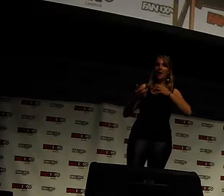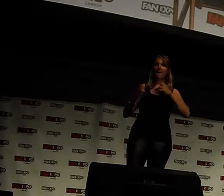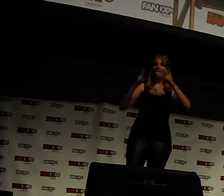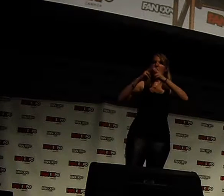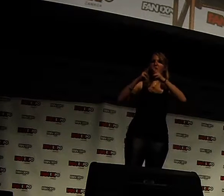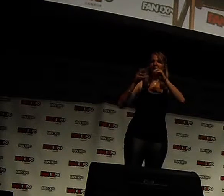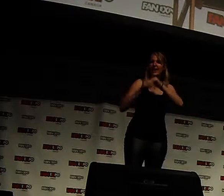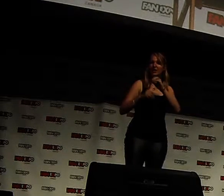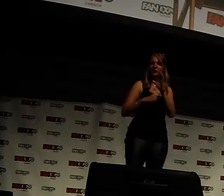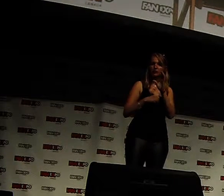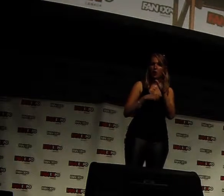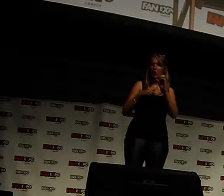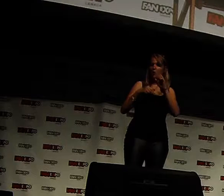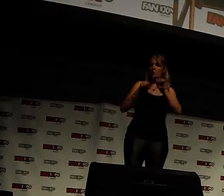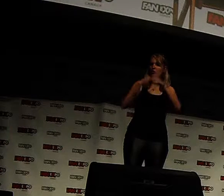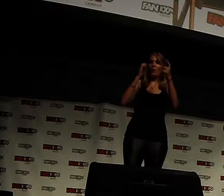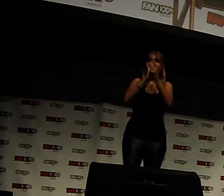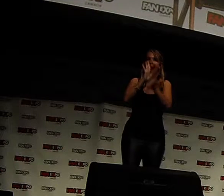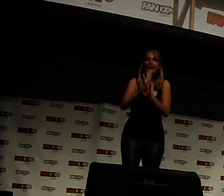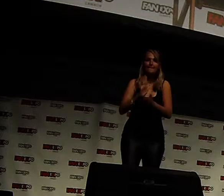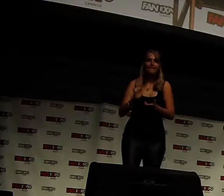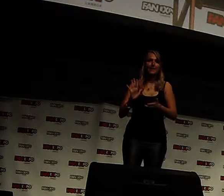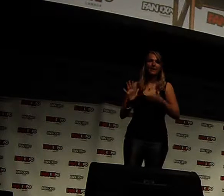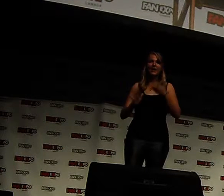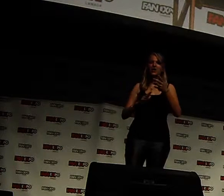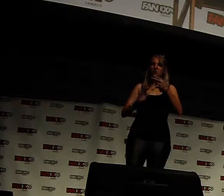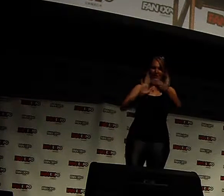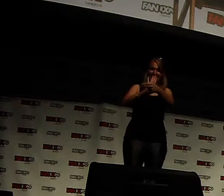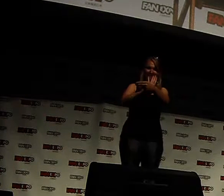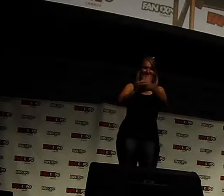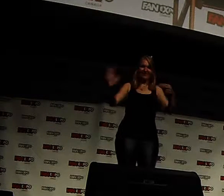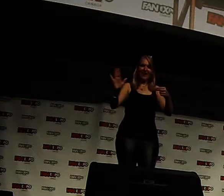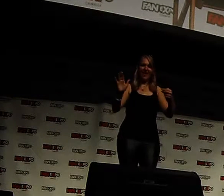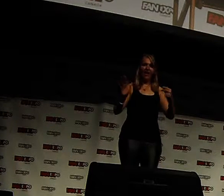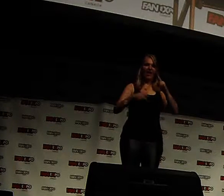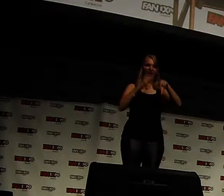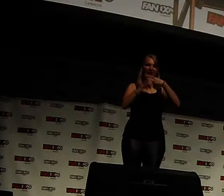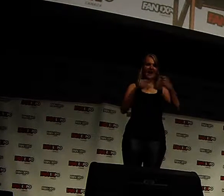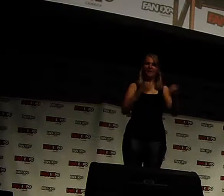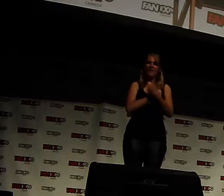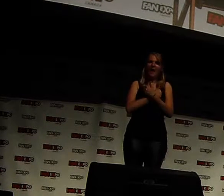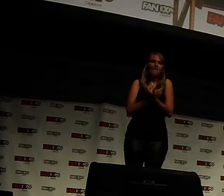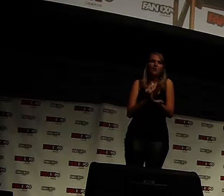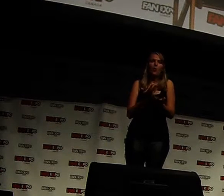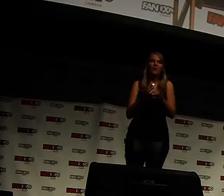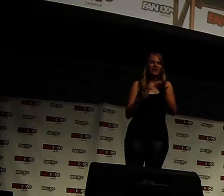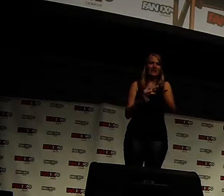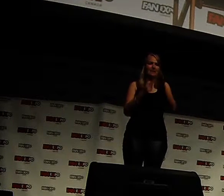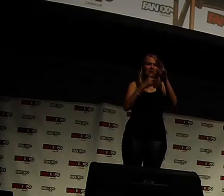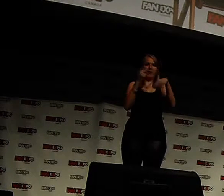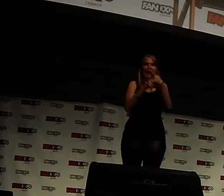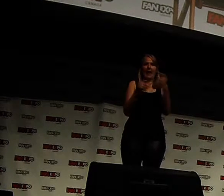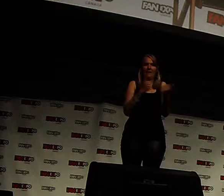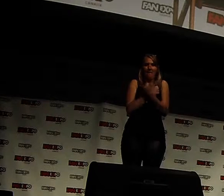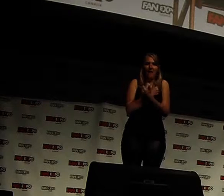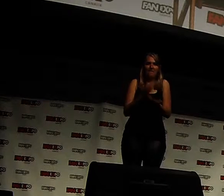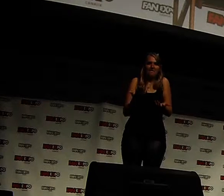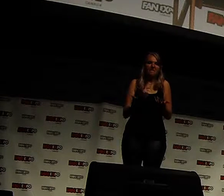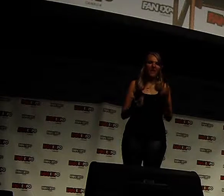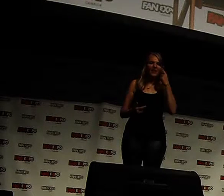crime. You know, this, you can't really label it, so it's a special kind of love, I think.